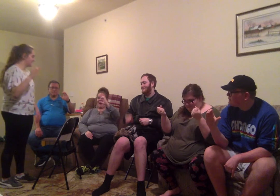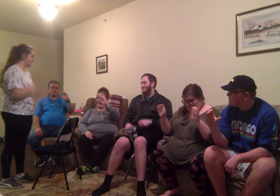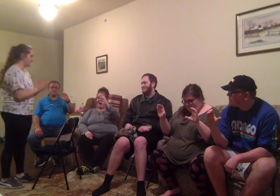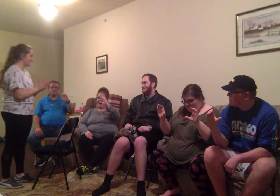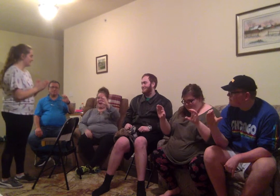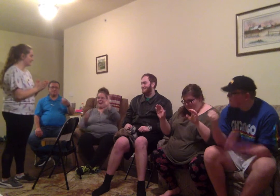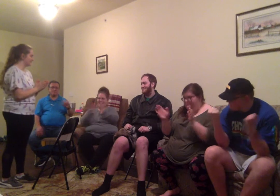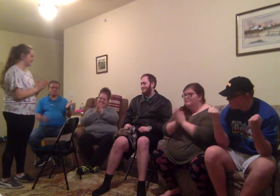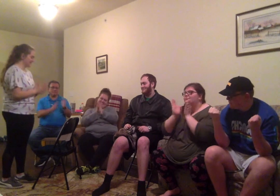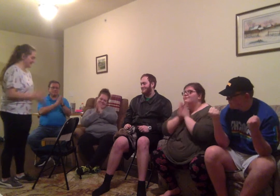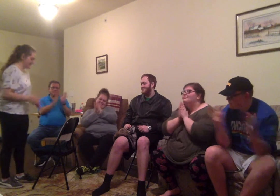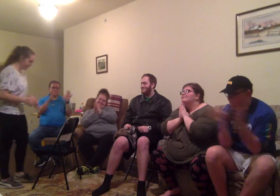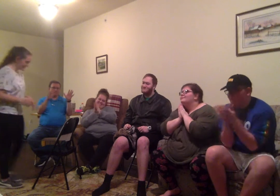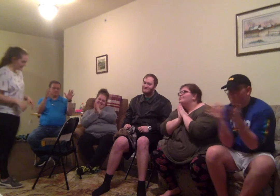Good job.